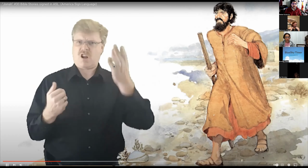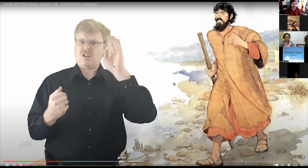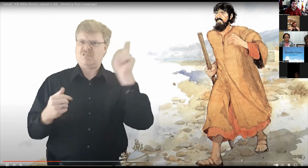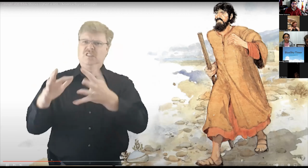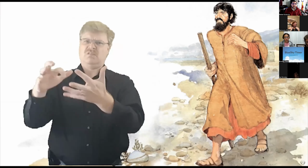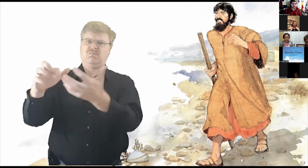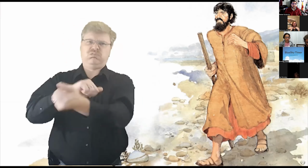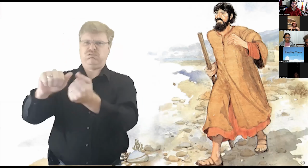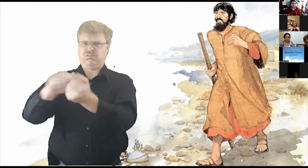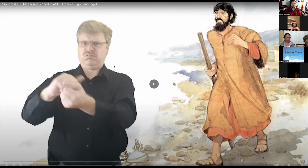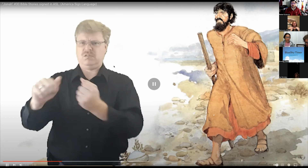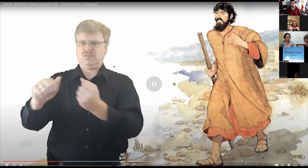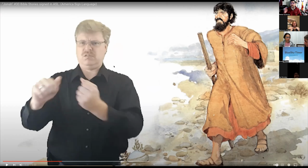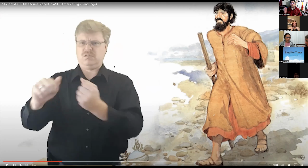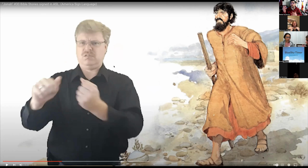Jonah